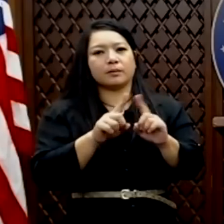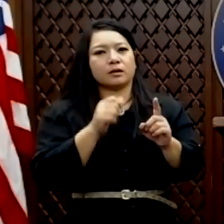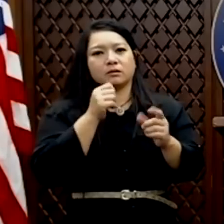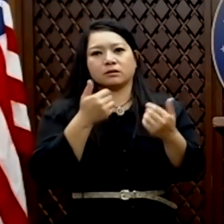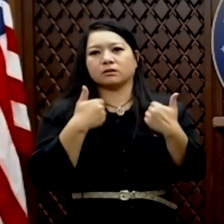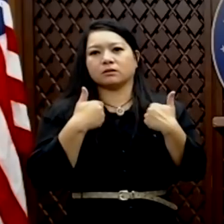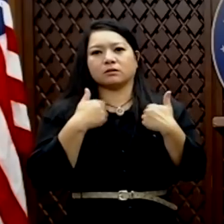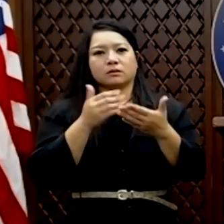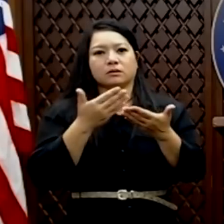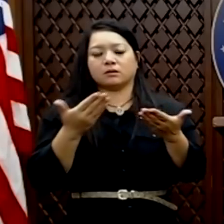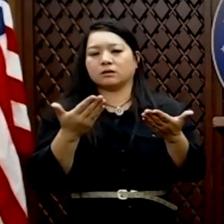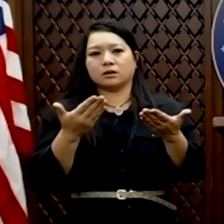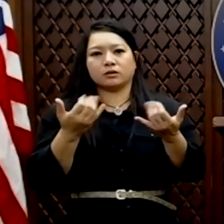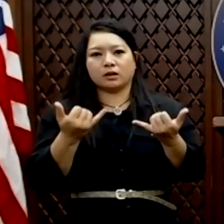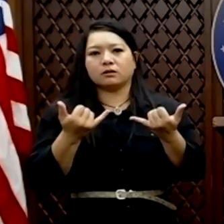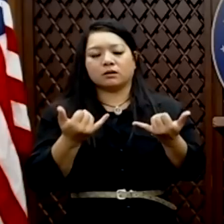any definitive